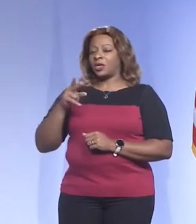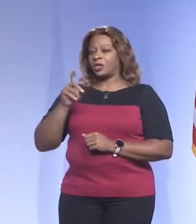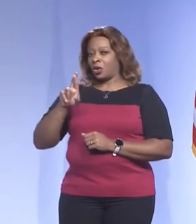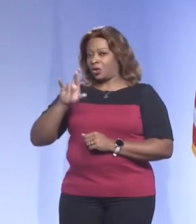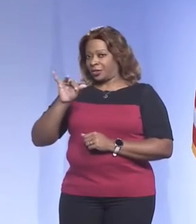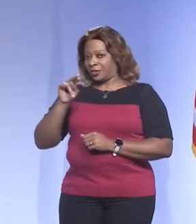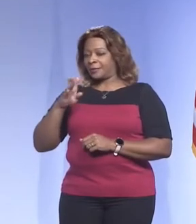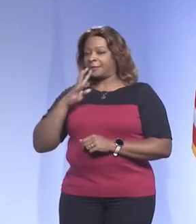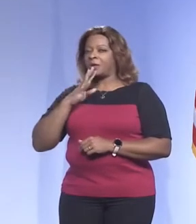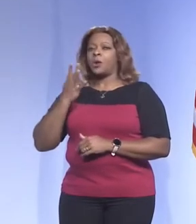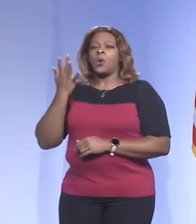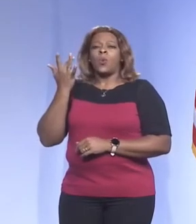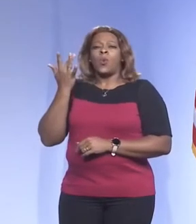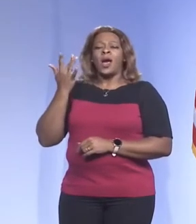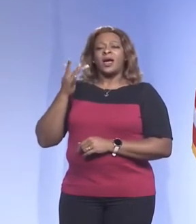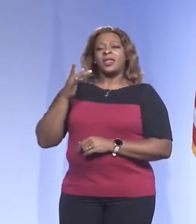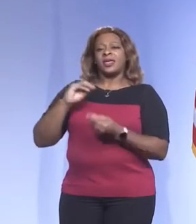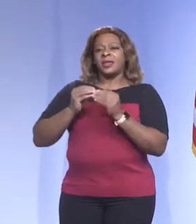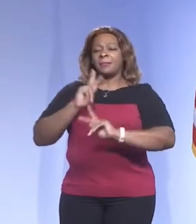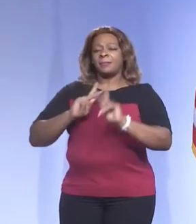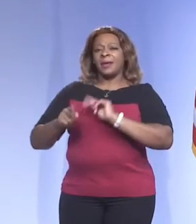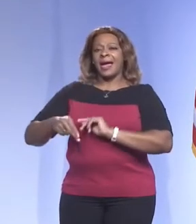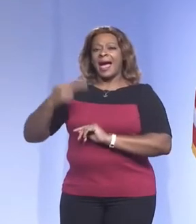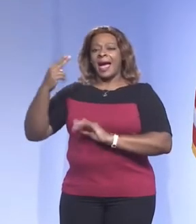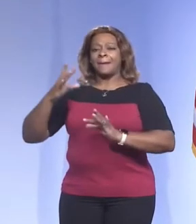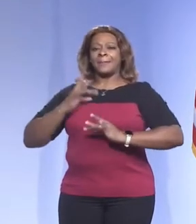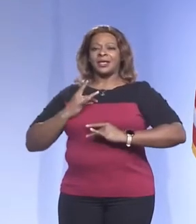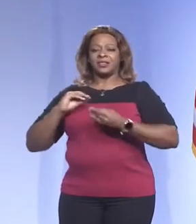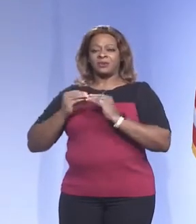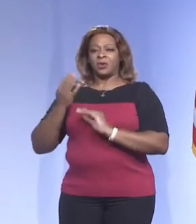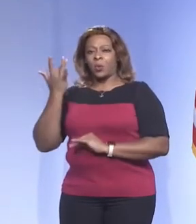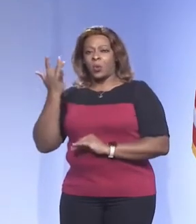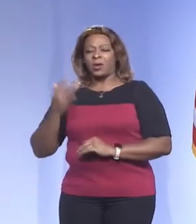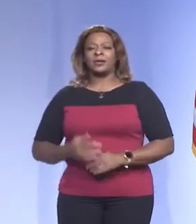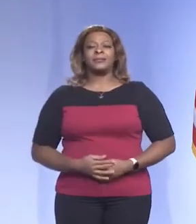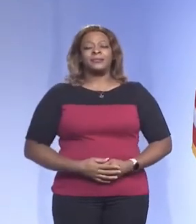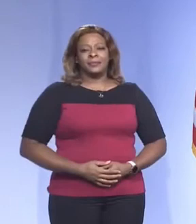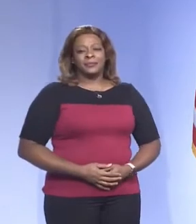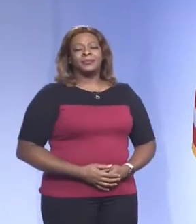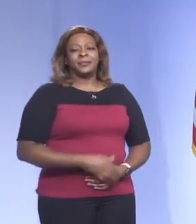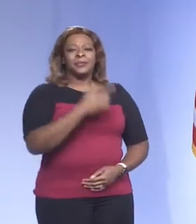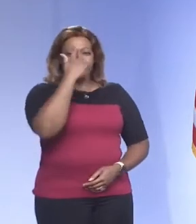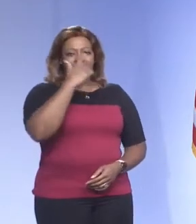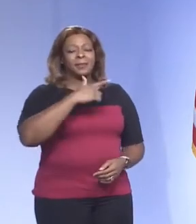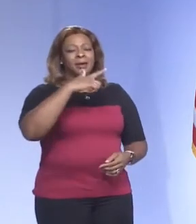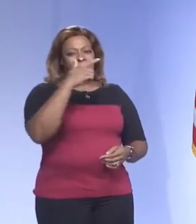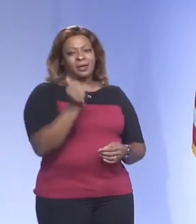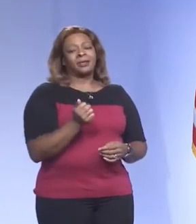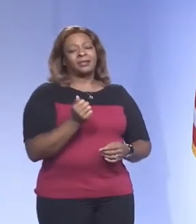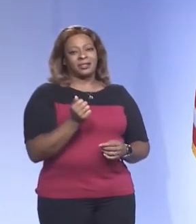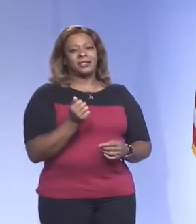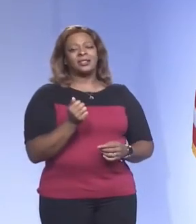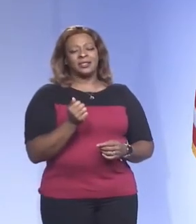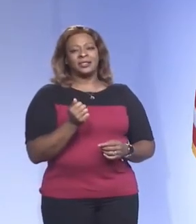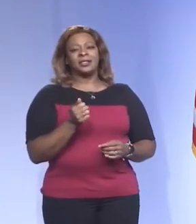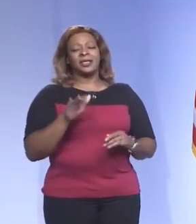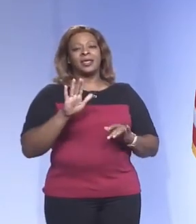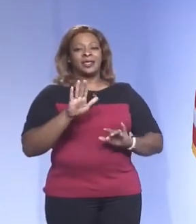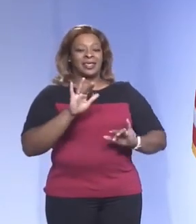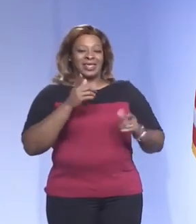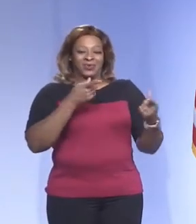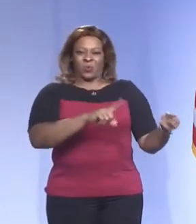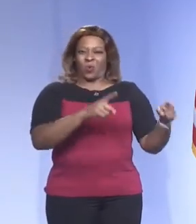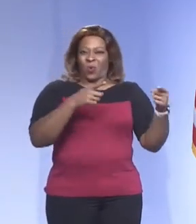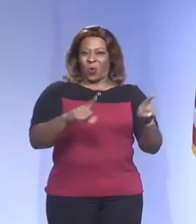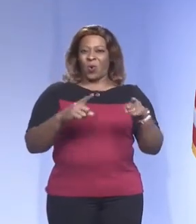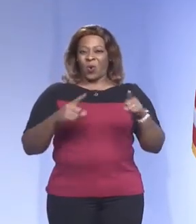the population would have a higher chance of being positive? Just simply because of the behavior. So